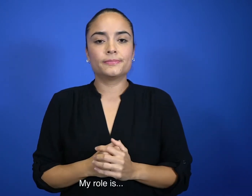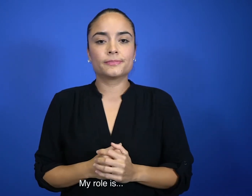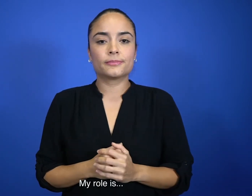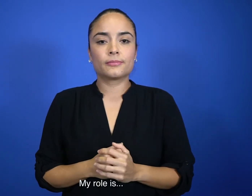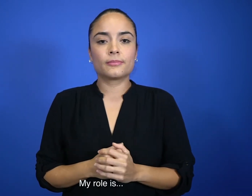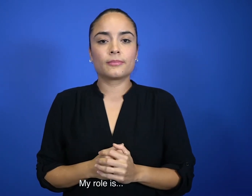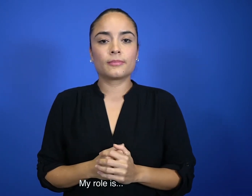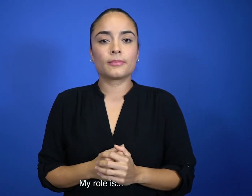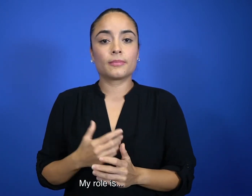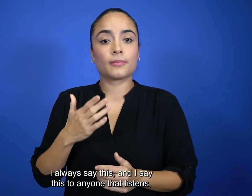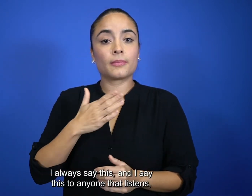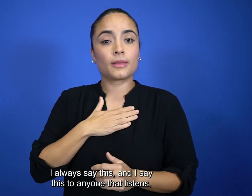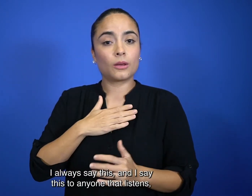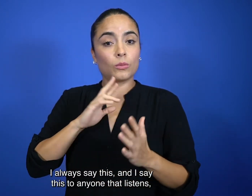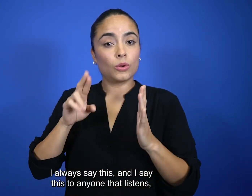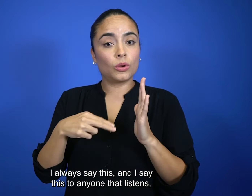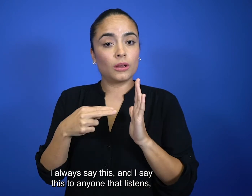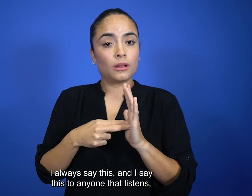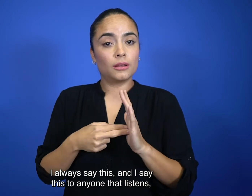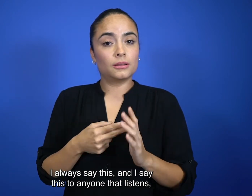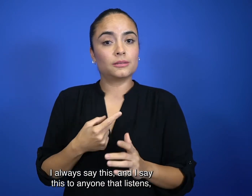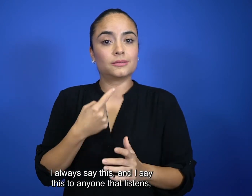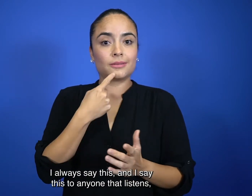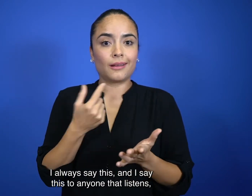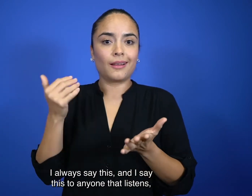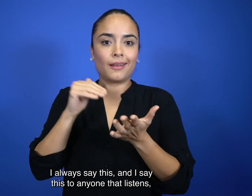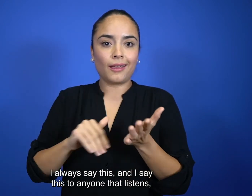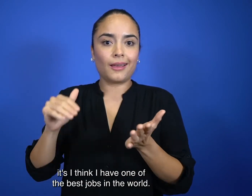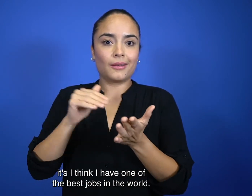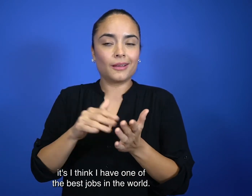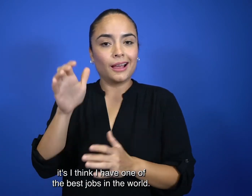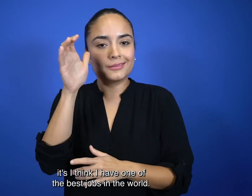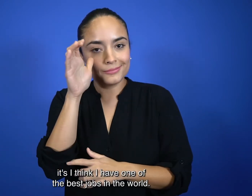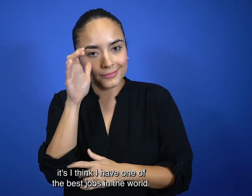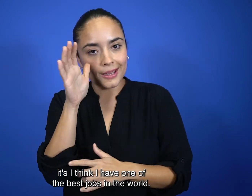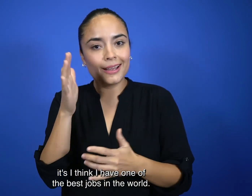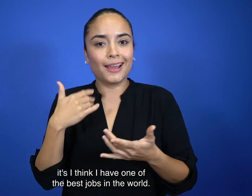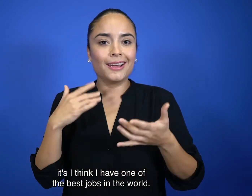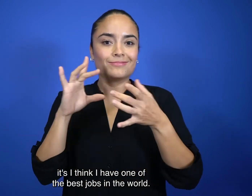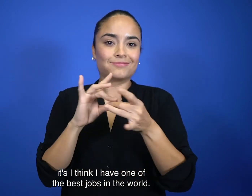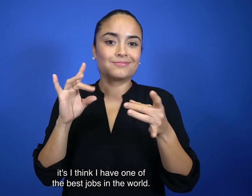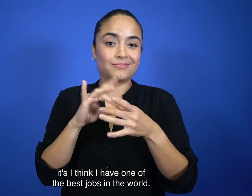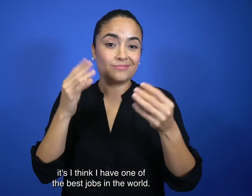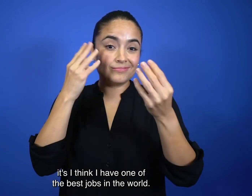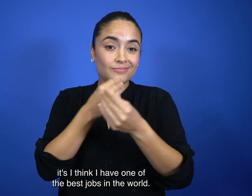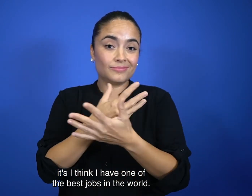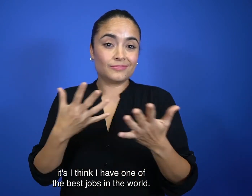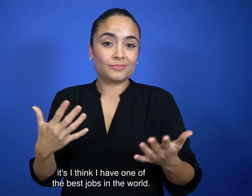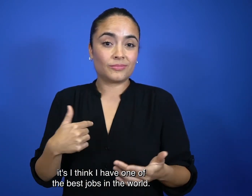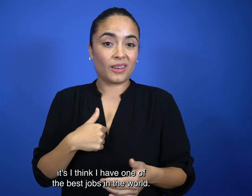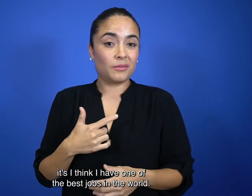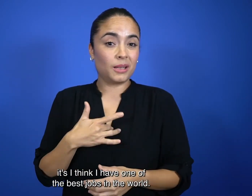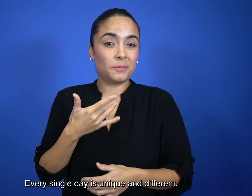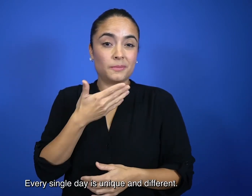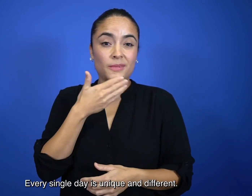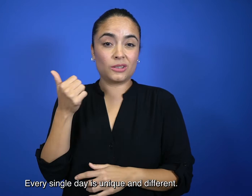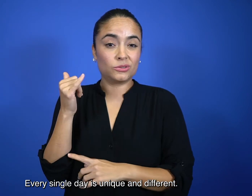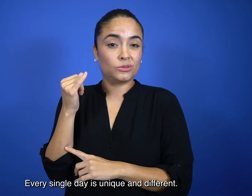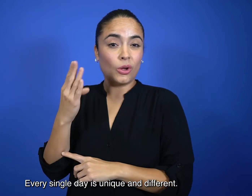is, I always say this, and I say this to anyone that listens, it's I think I have one of the best jobs in the world. Every single day is